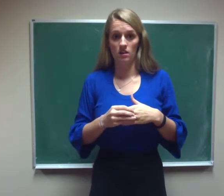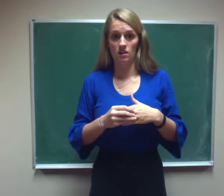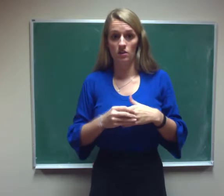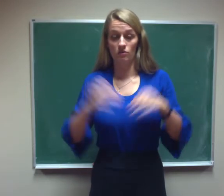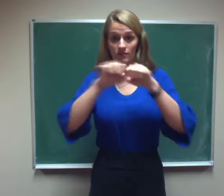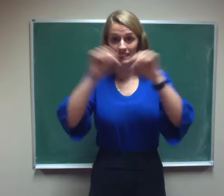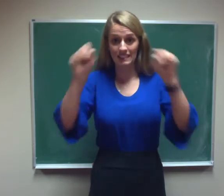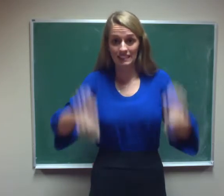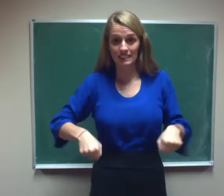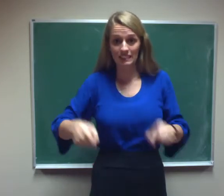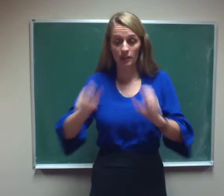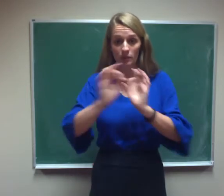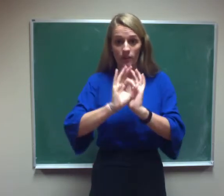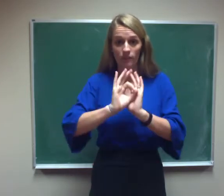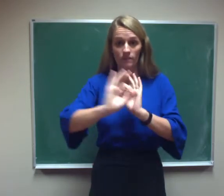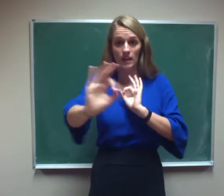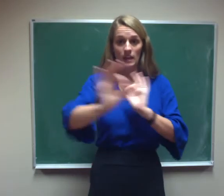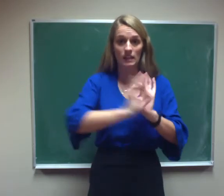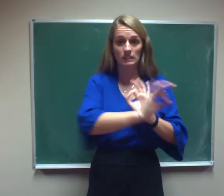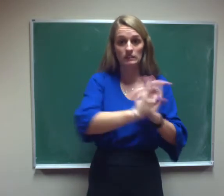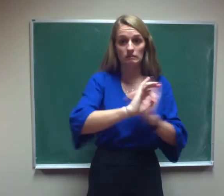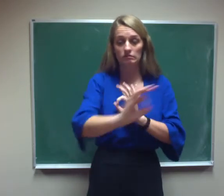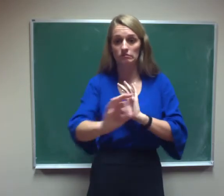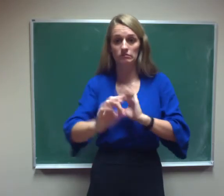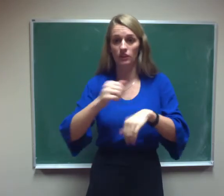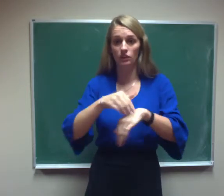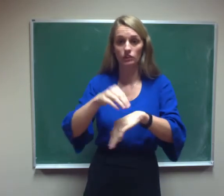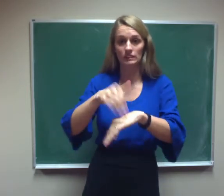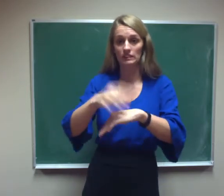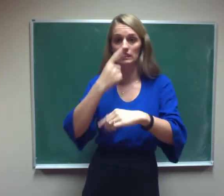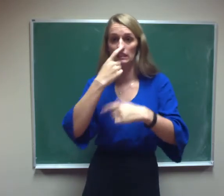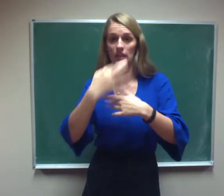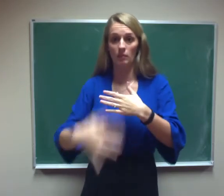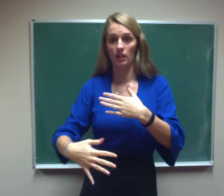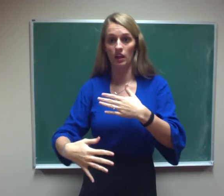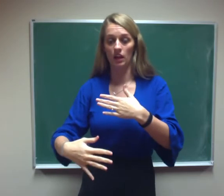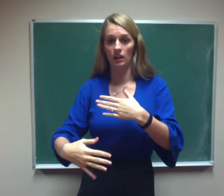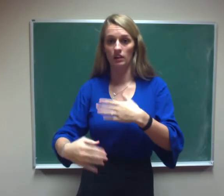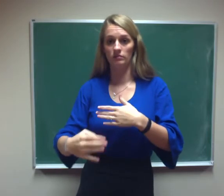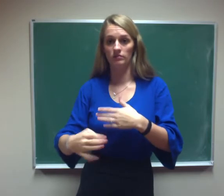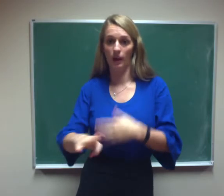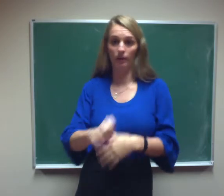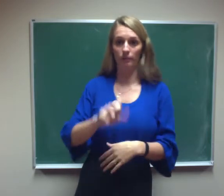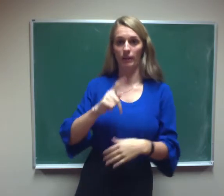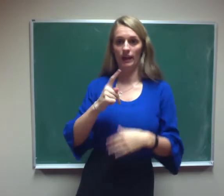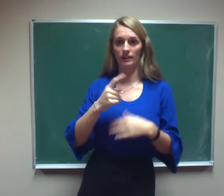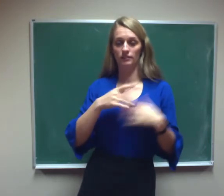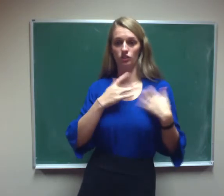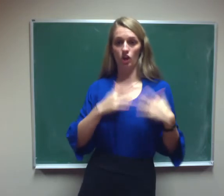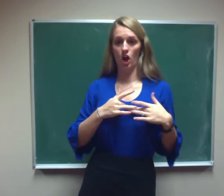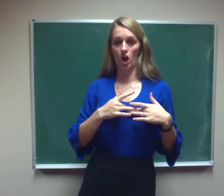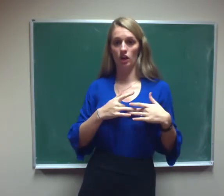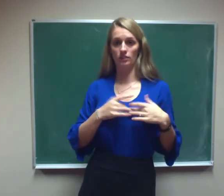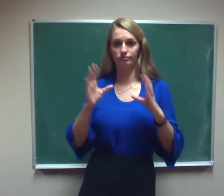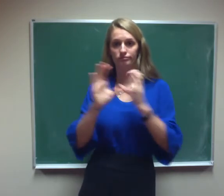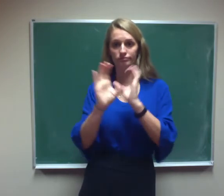tubes that carry blood around from the heart back to the heart. Last but not least, we have to